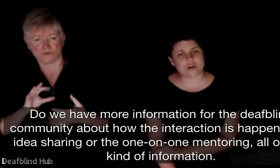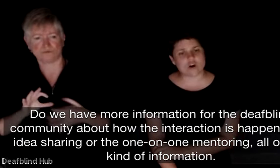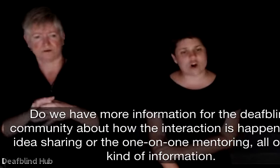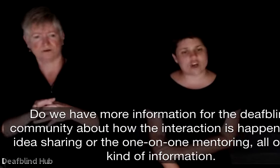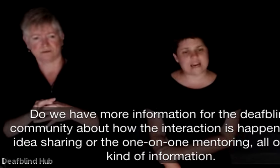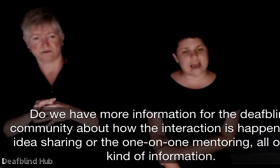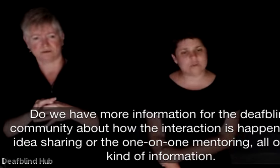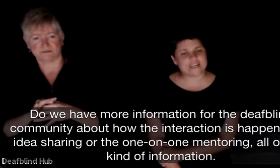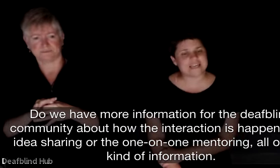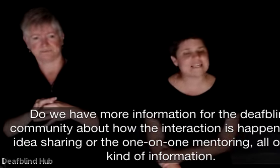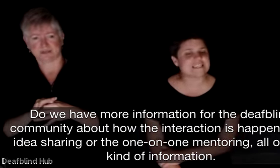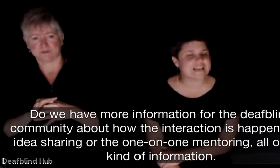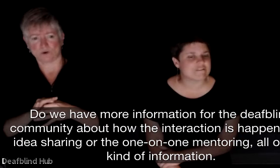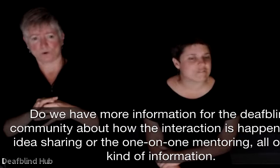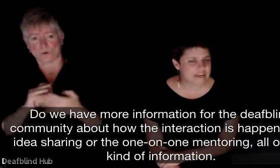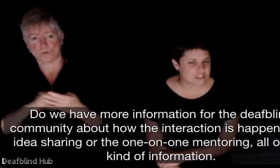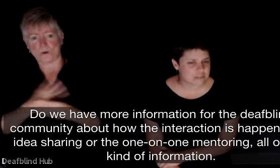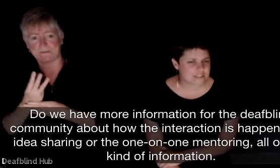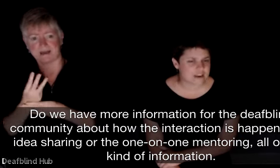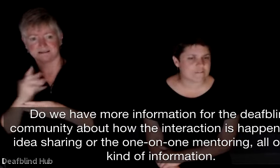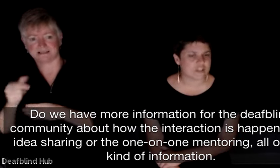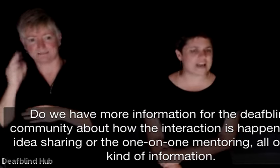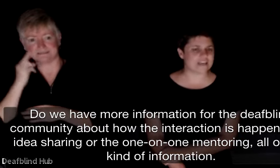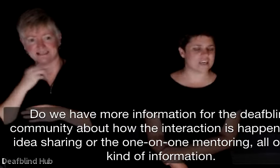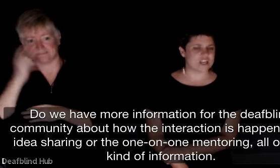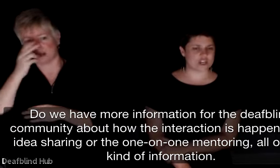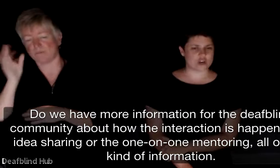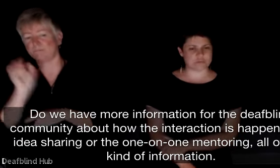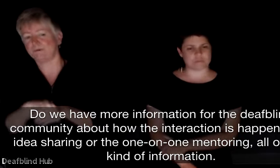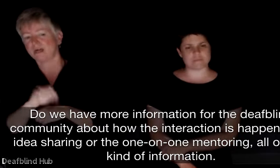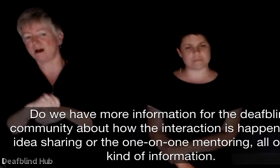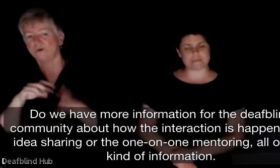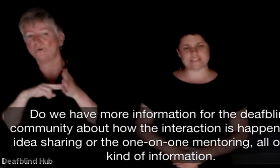what's going on and how we connect into that information, because I feel like,